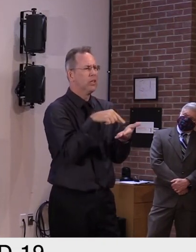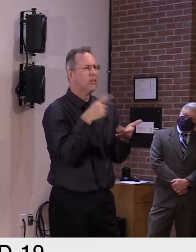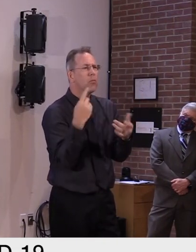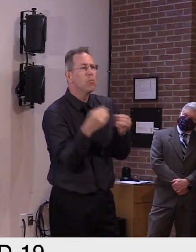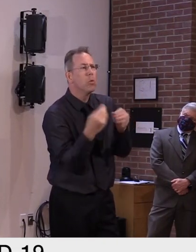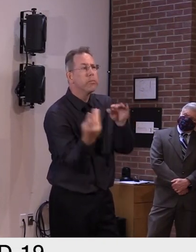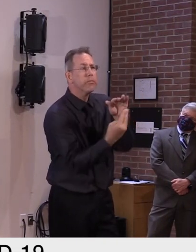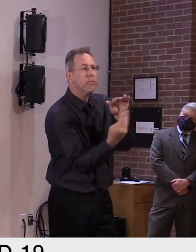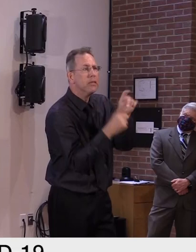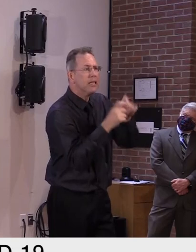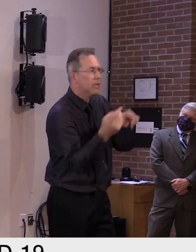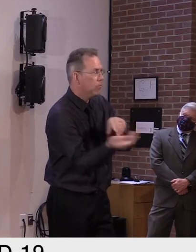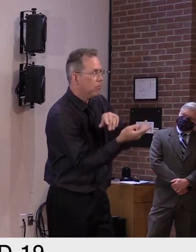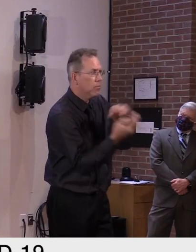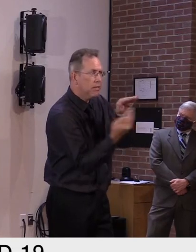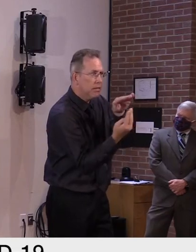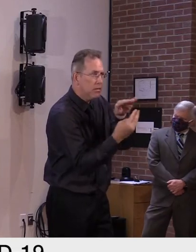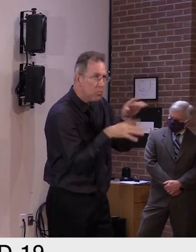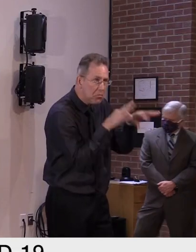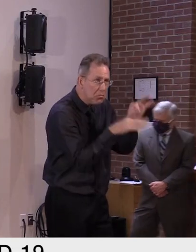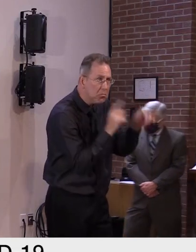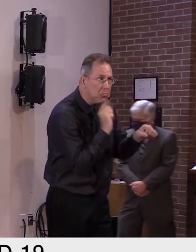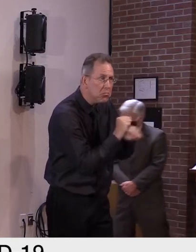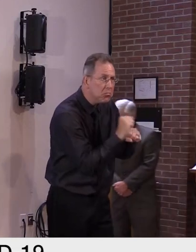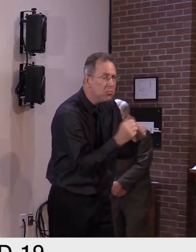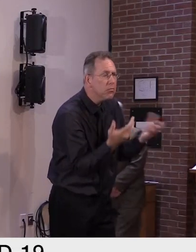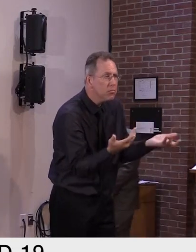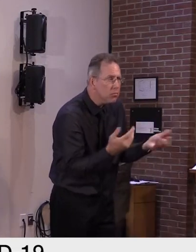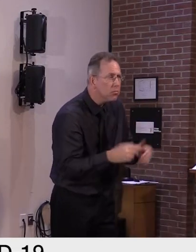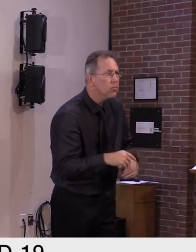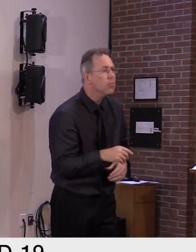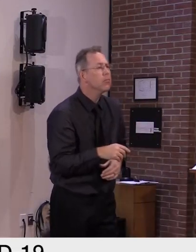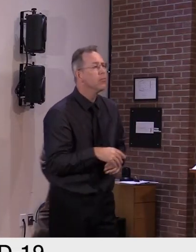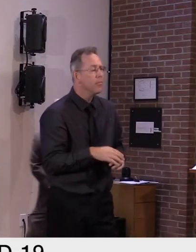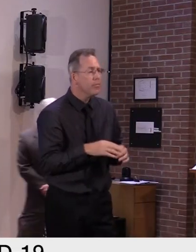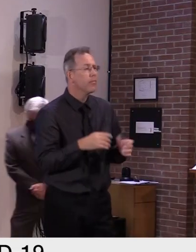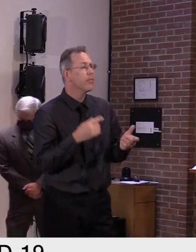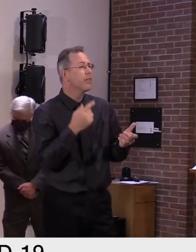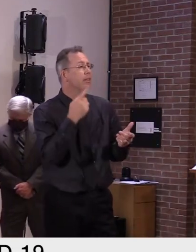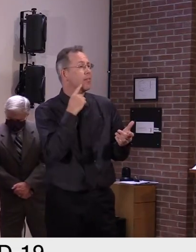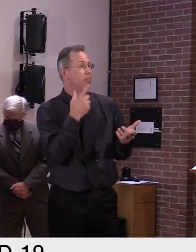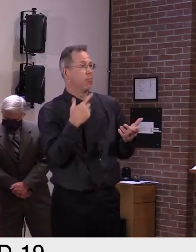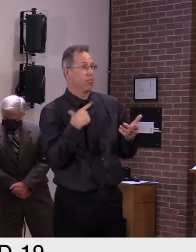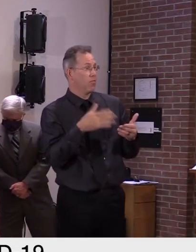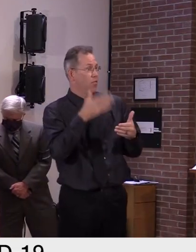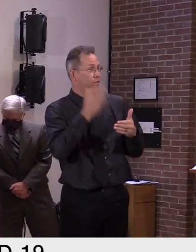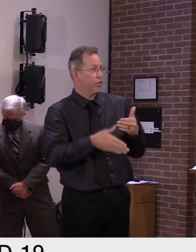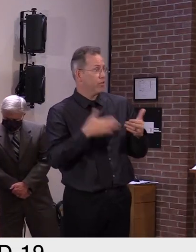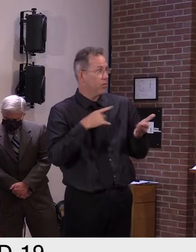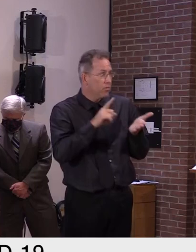I don't want people to get the idea that not contained means out of control, though, because it's far from that.